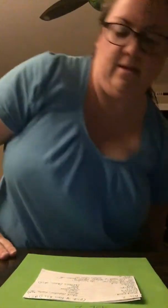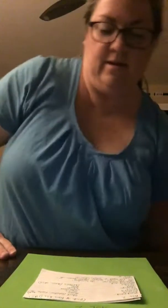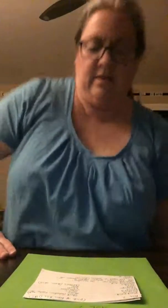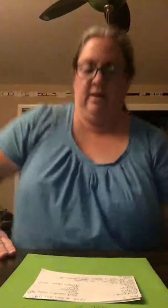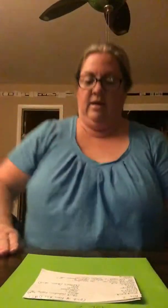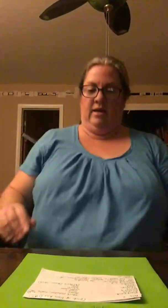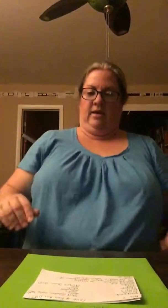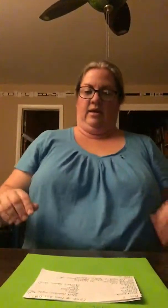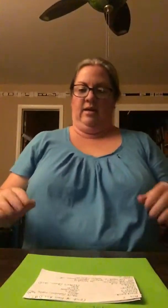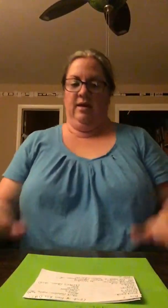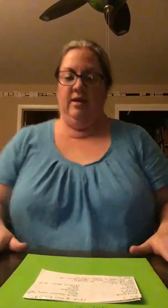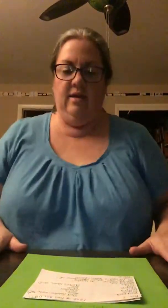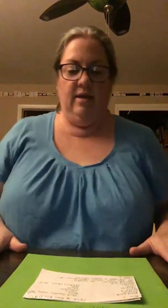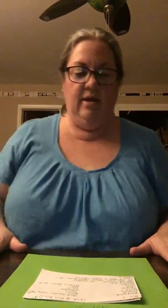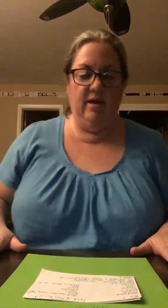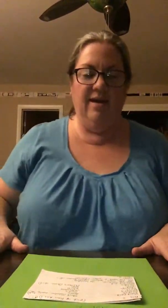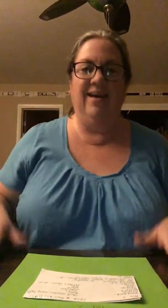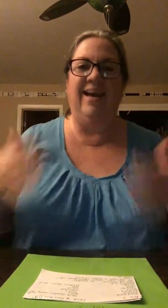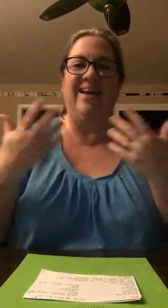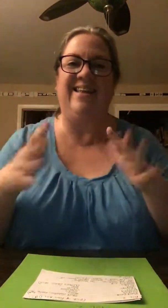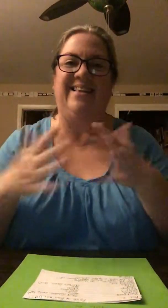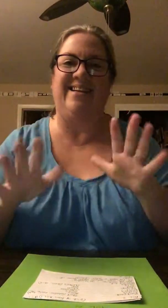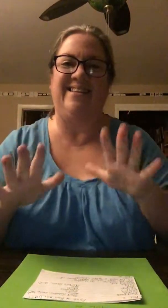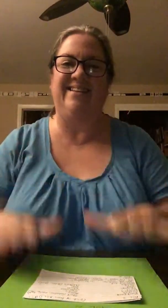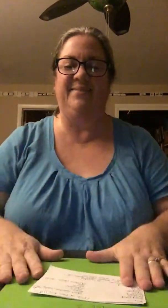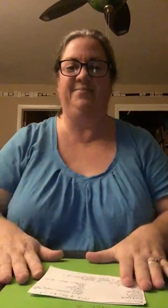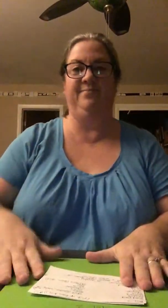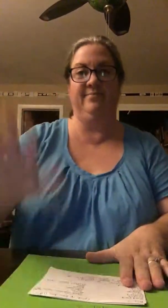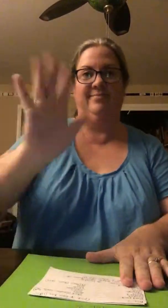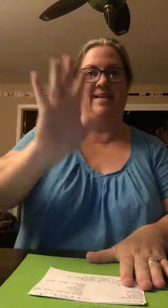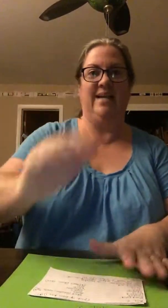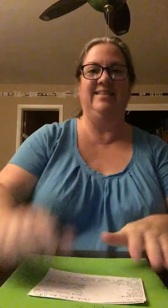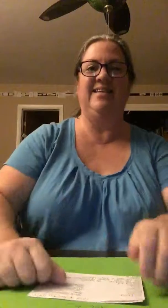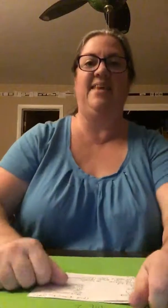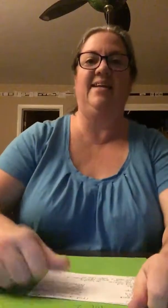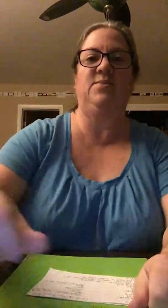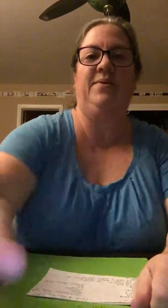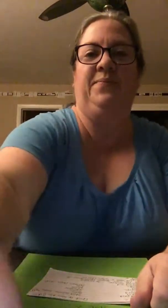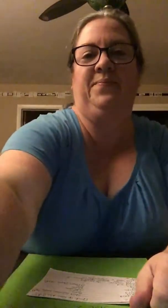And I think that's it. See you on the next one.